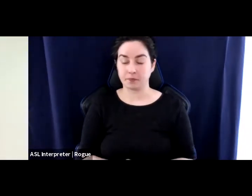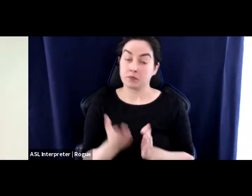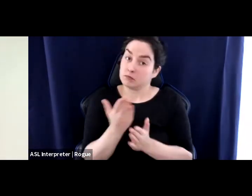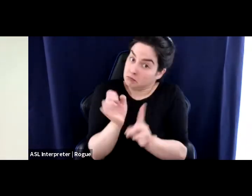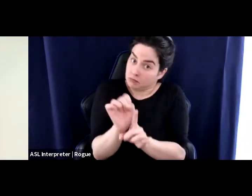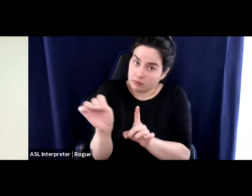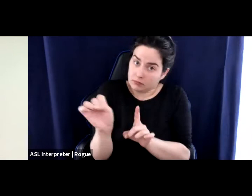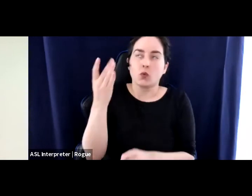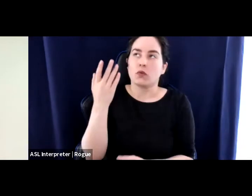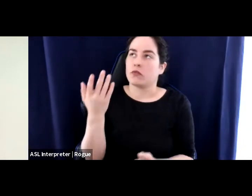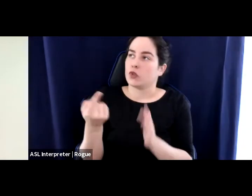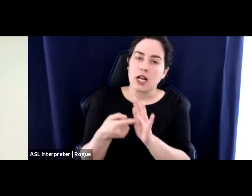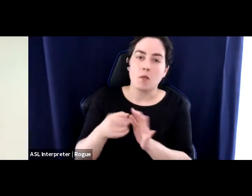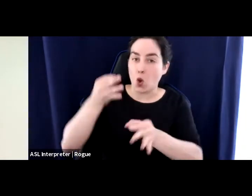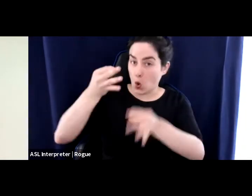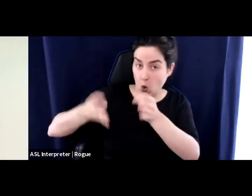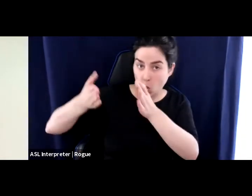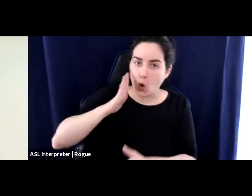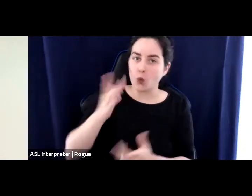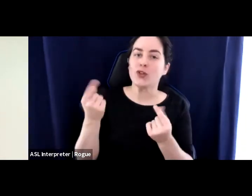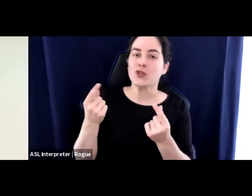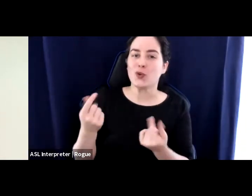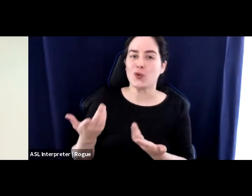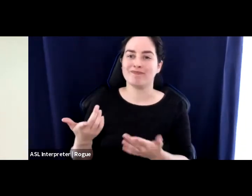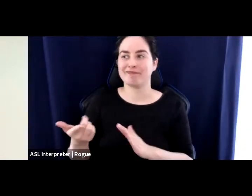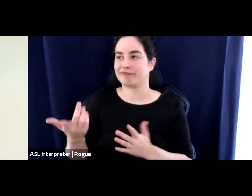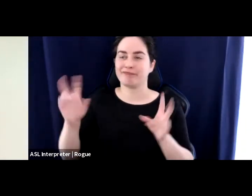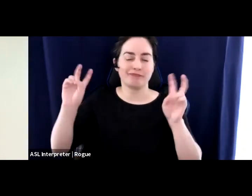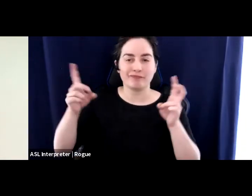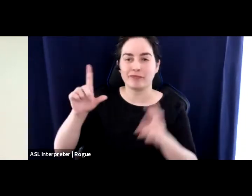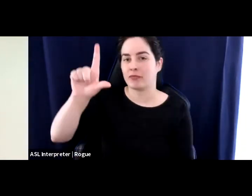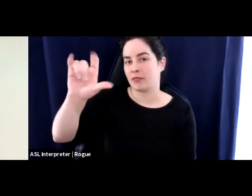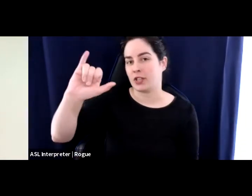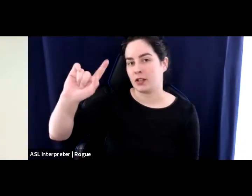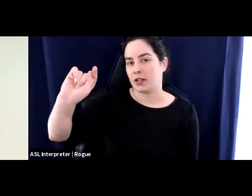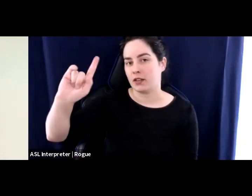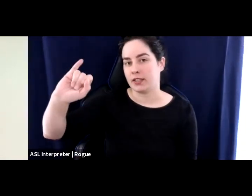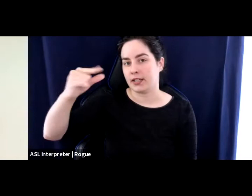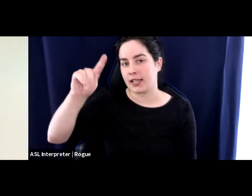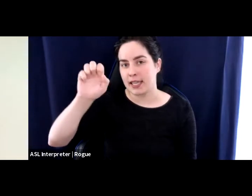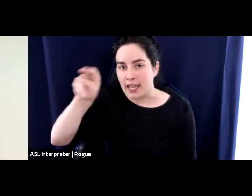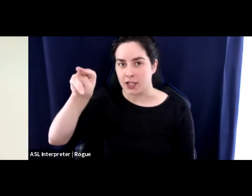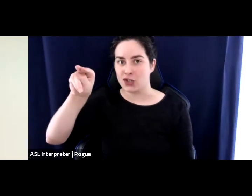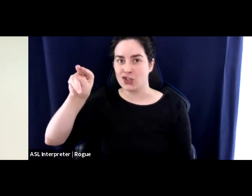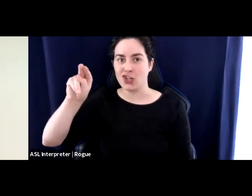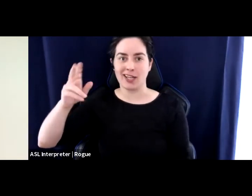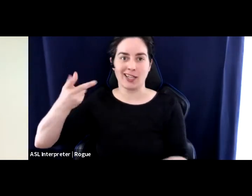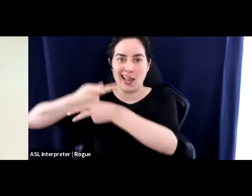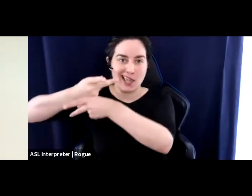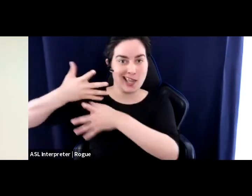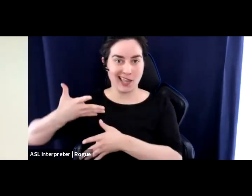a court will appoint a litigation guardian, which is somebody who will make decisions for the woman